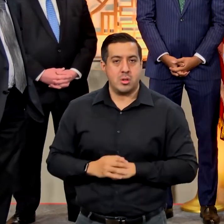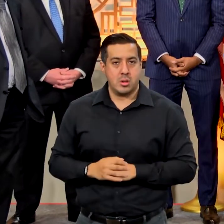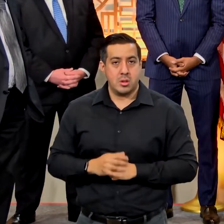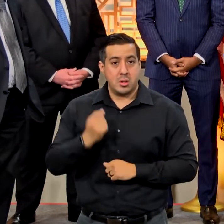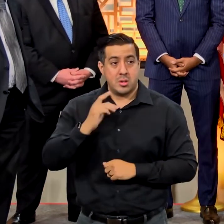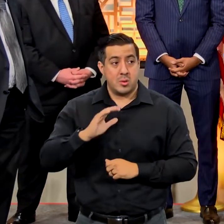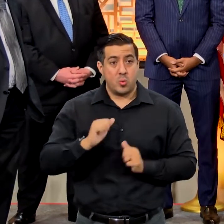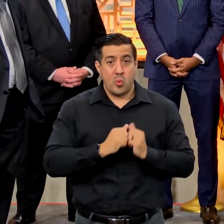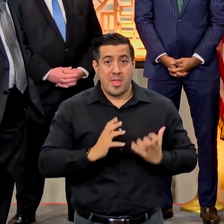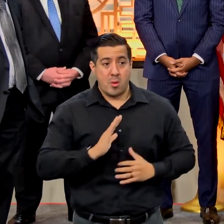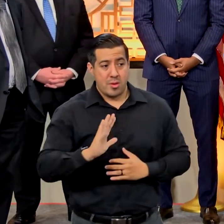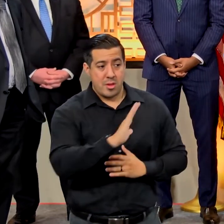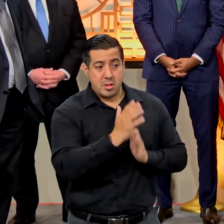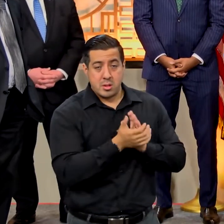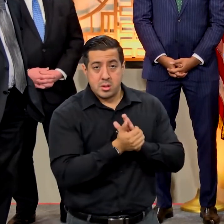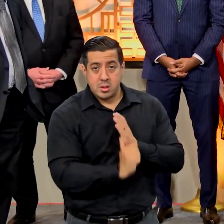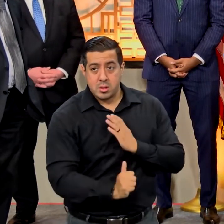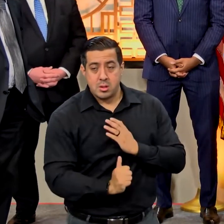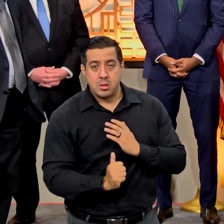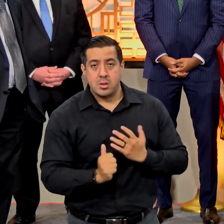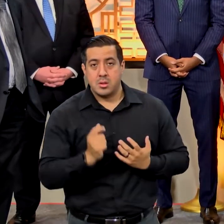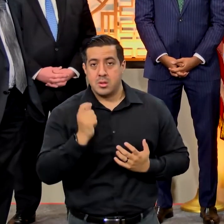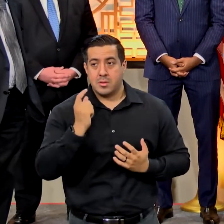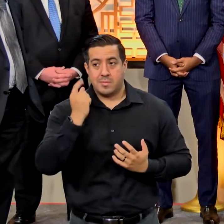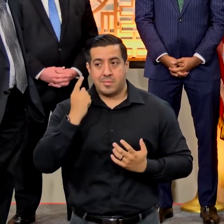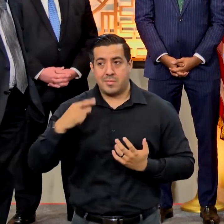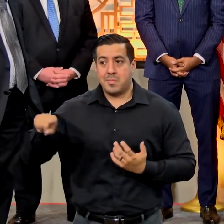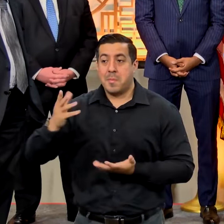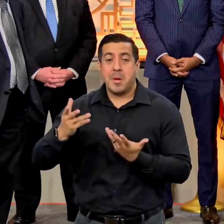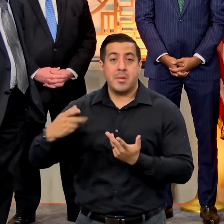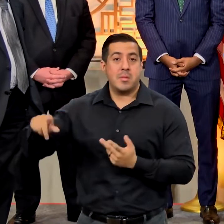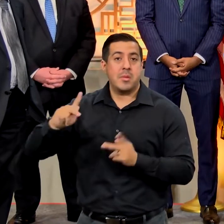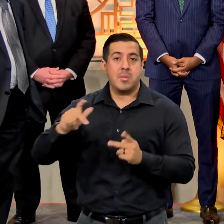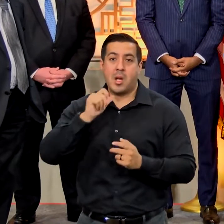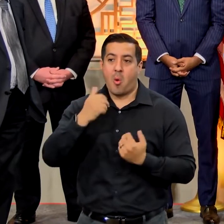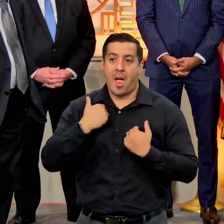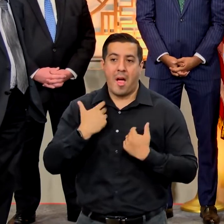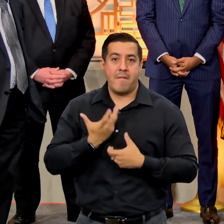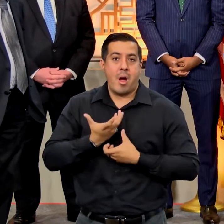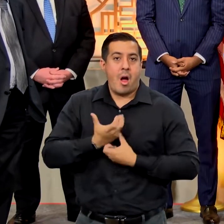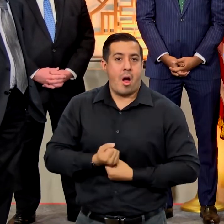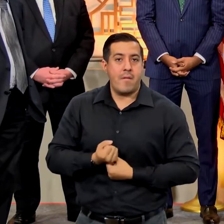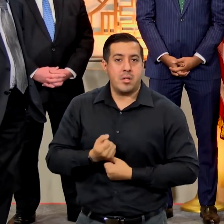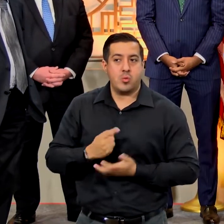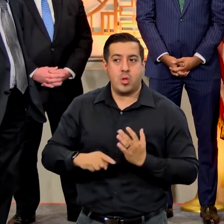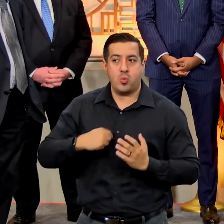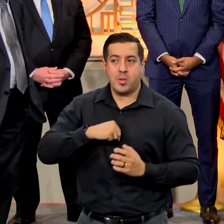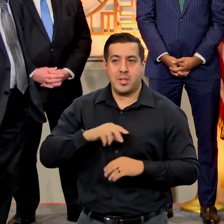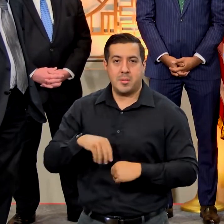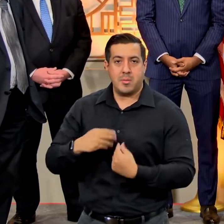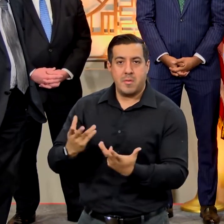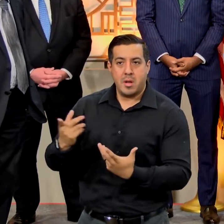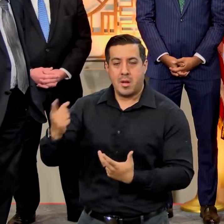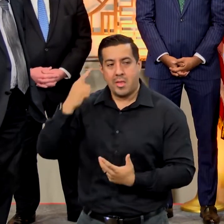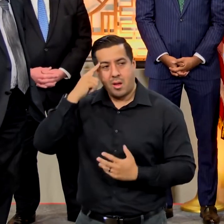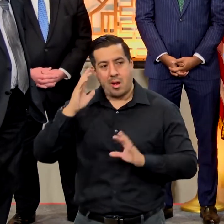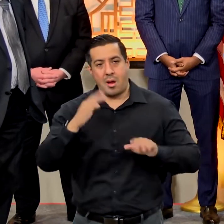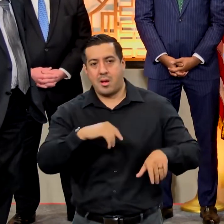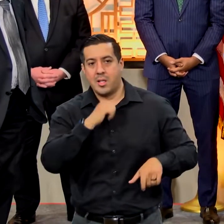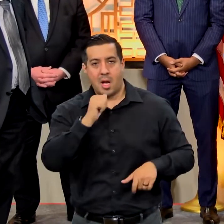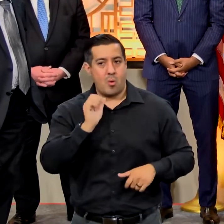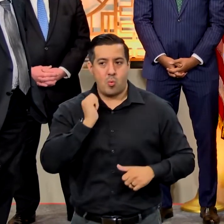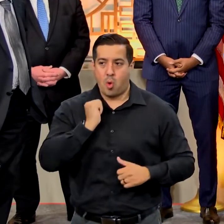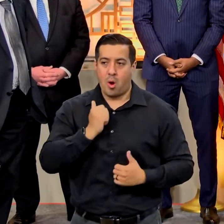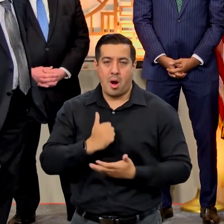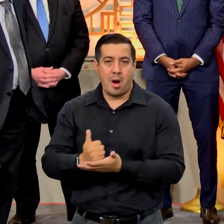their skill, these individuals may not have confidence in what we're proposing and what we have to